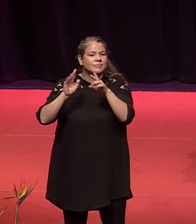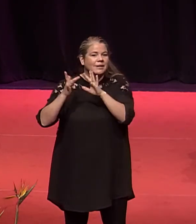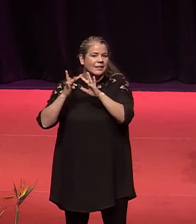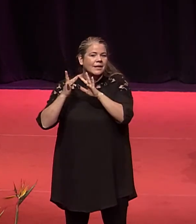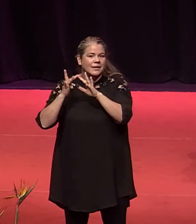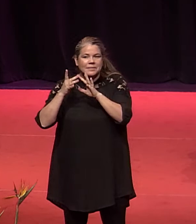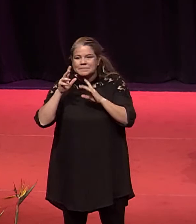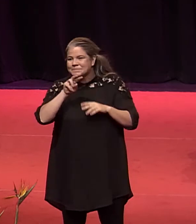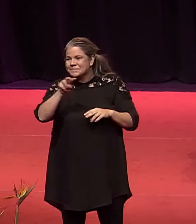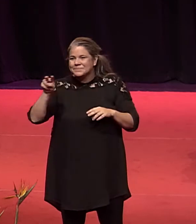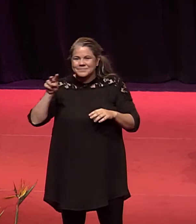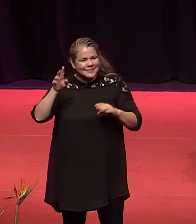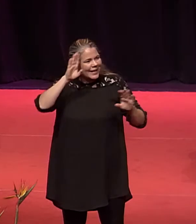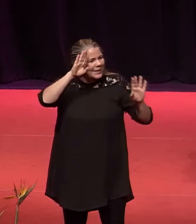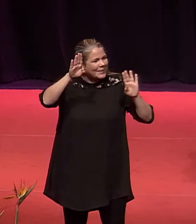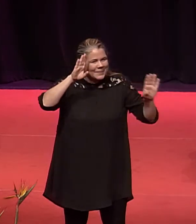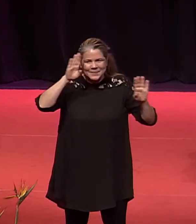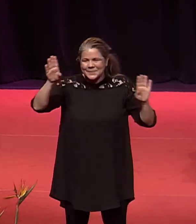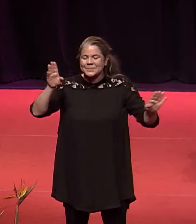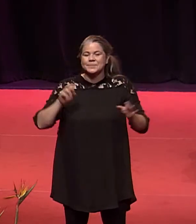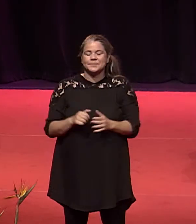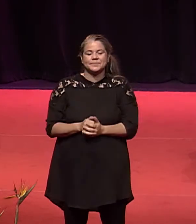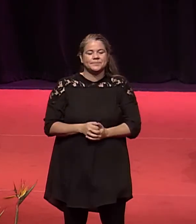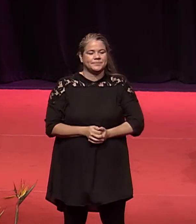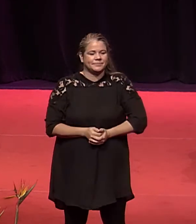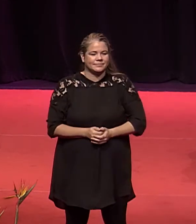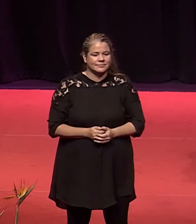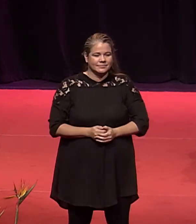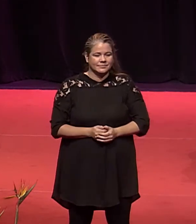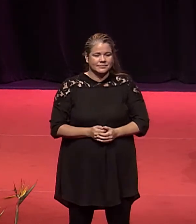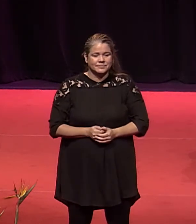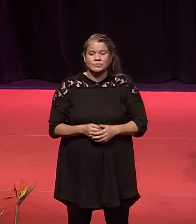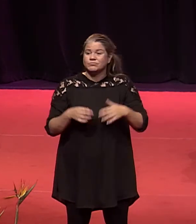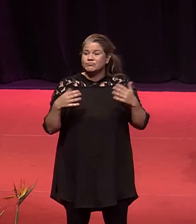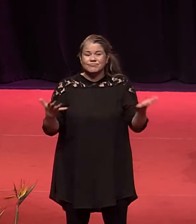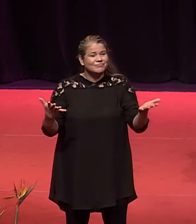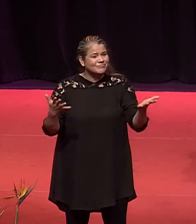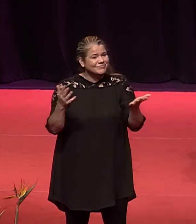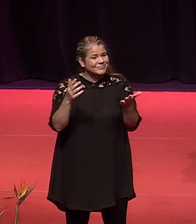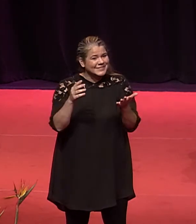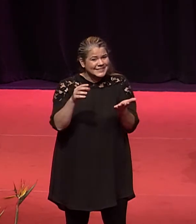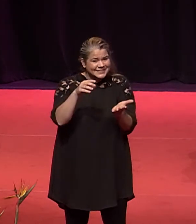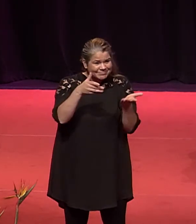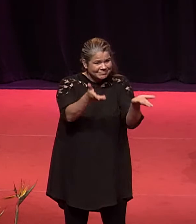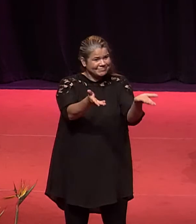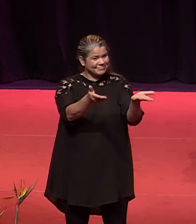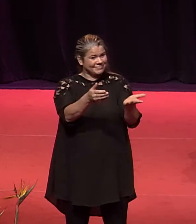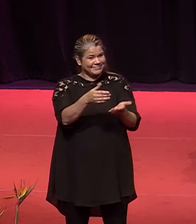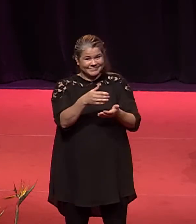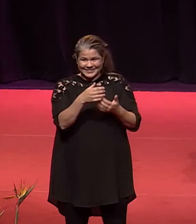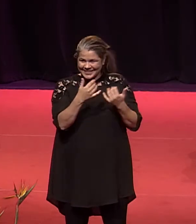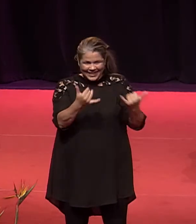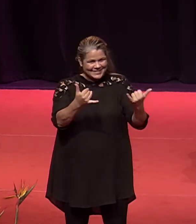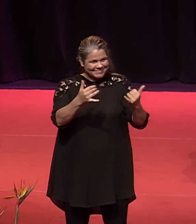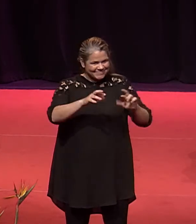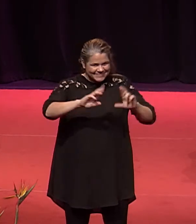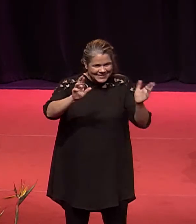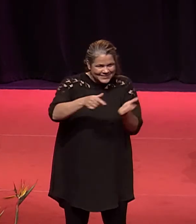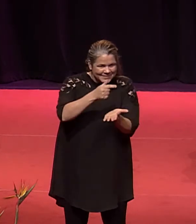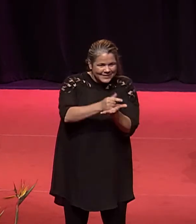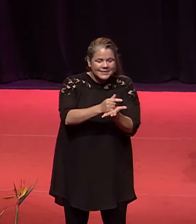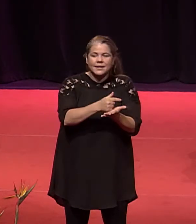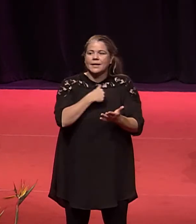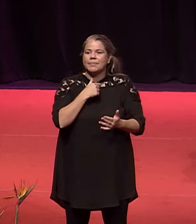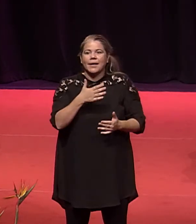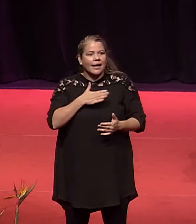watching online in the live stream. Well, graduates, I don't know about you, but I am very delighted that we are here